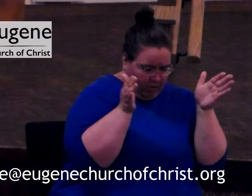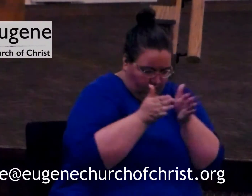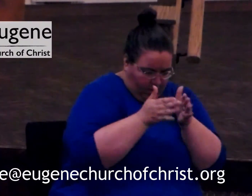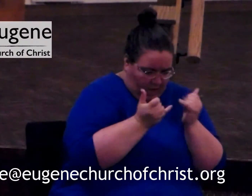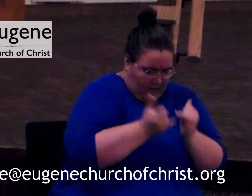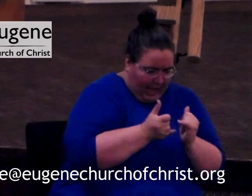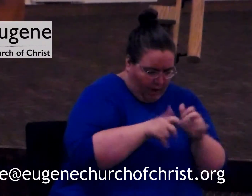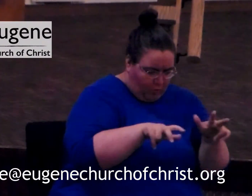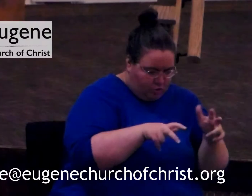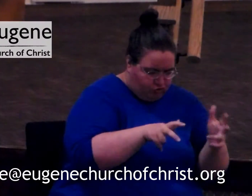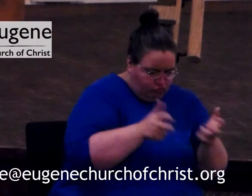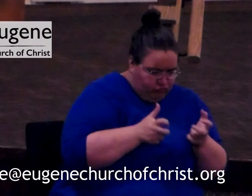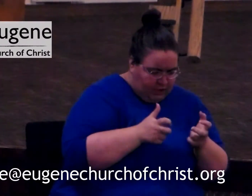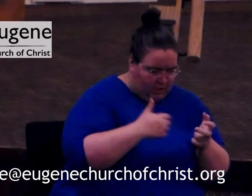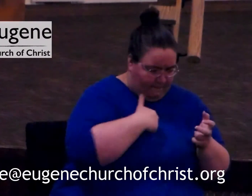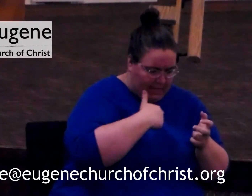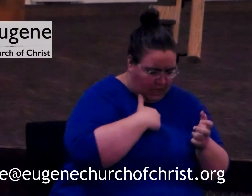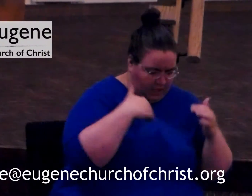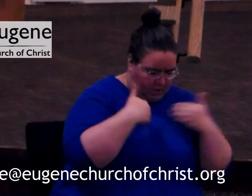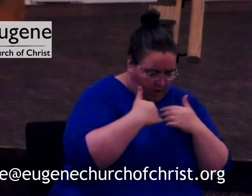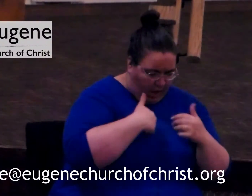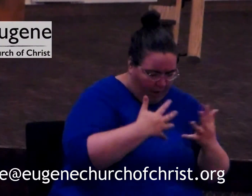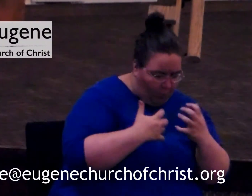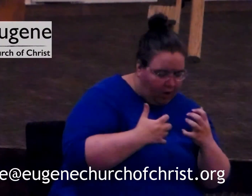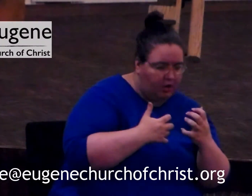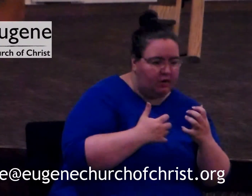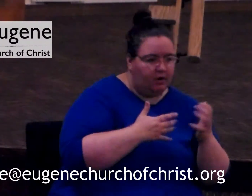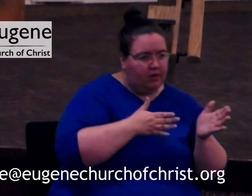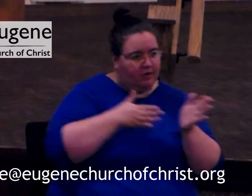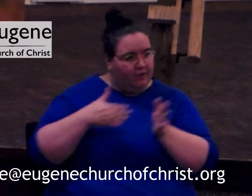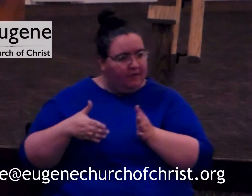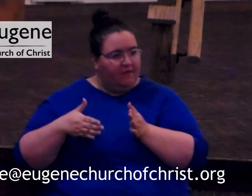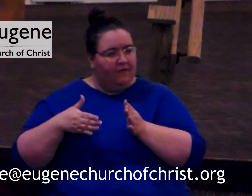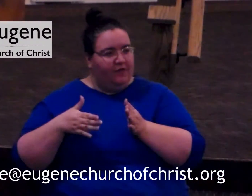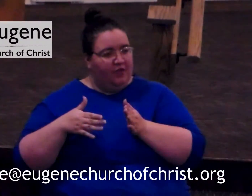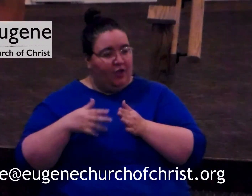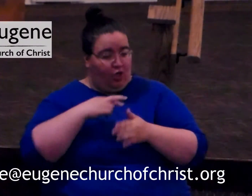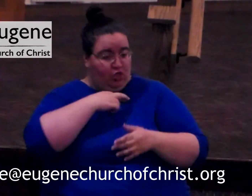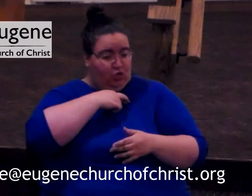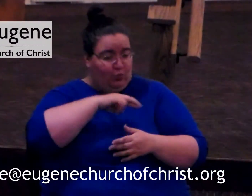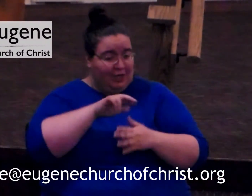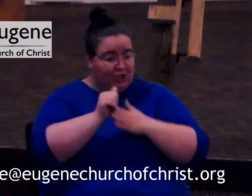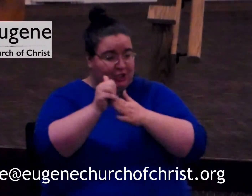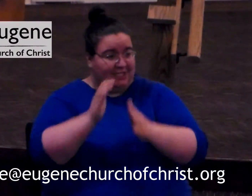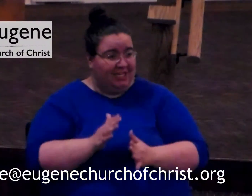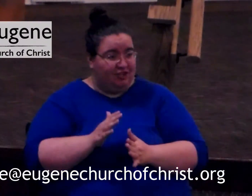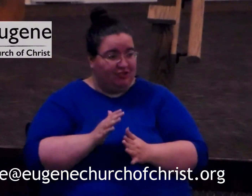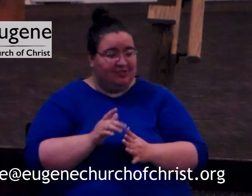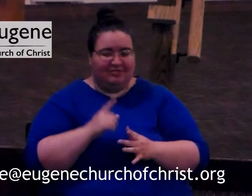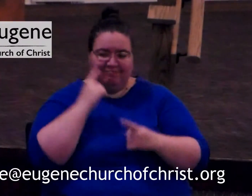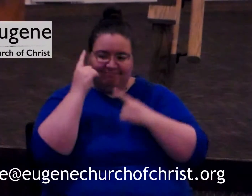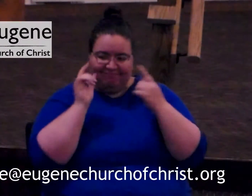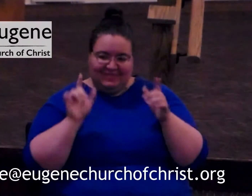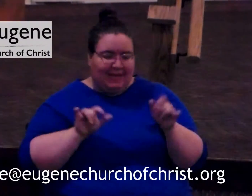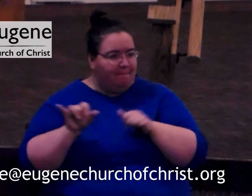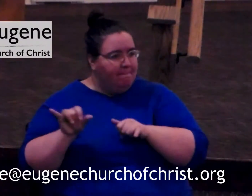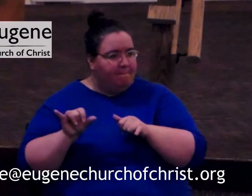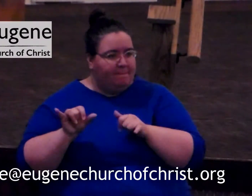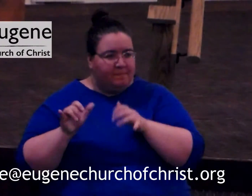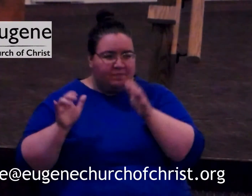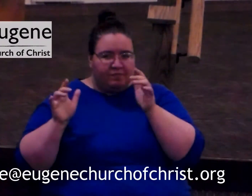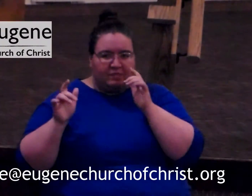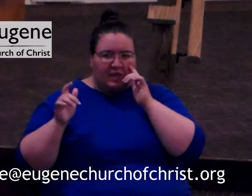he's thinking greed. And the chief priests and the religious leaders are thinking little picture, and they're thinking